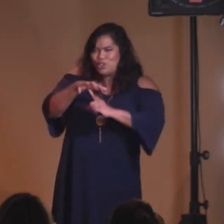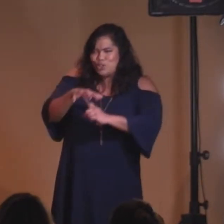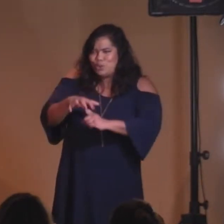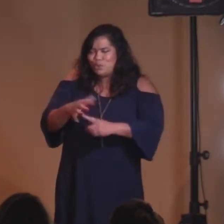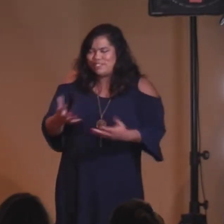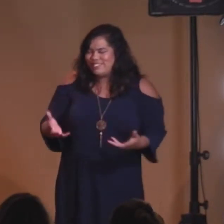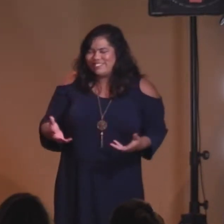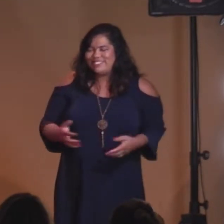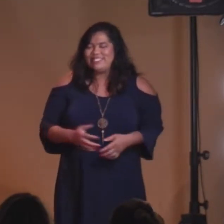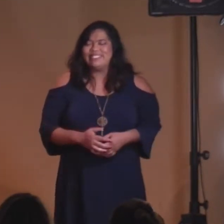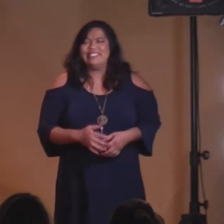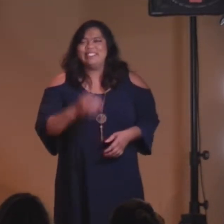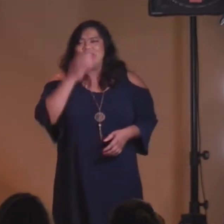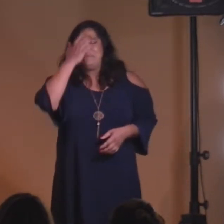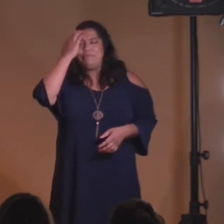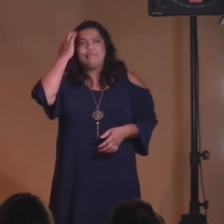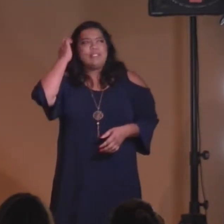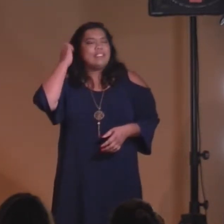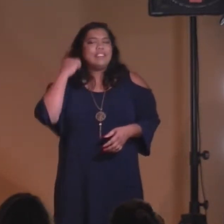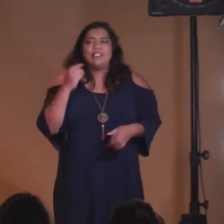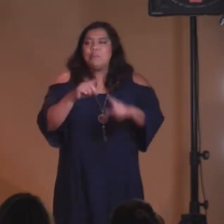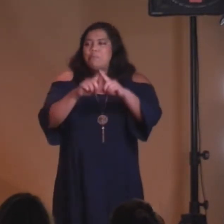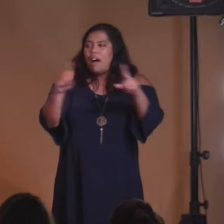We watch the news, we watch the political debates,